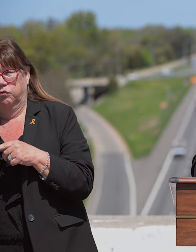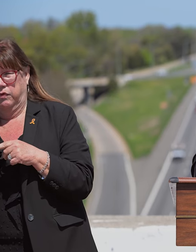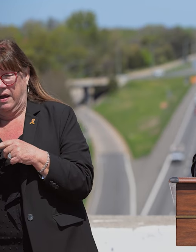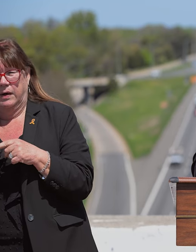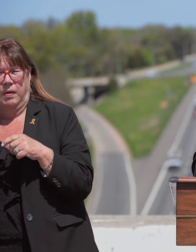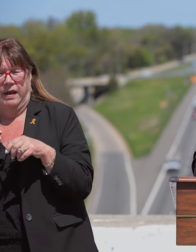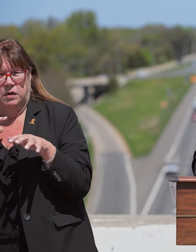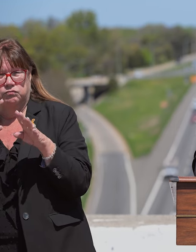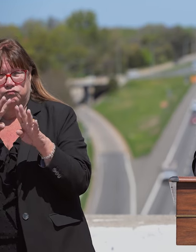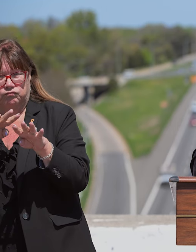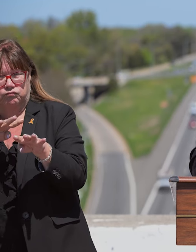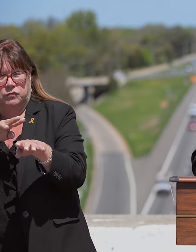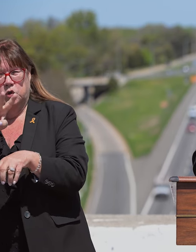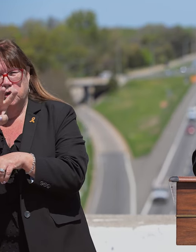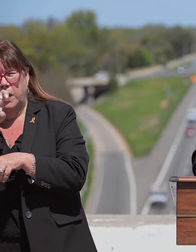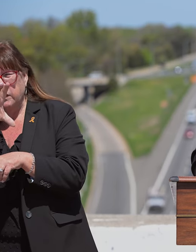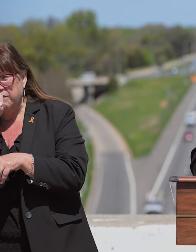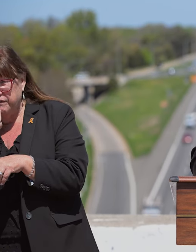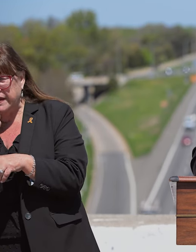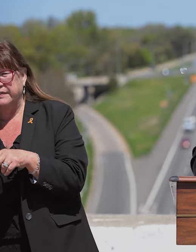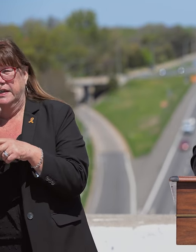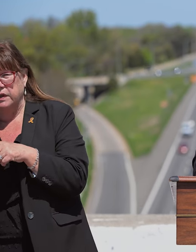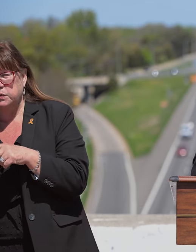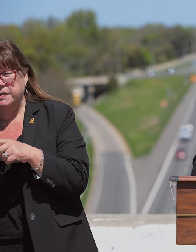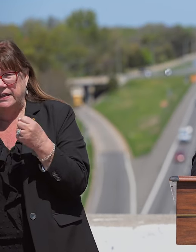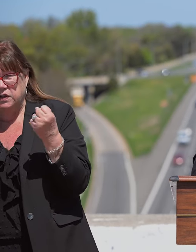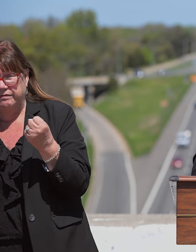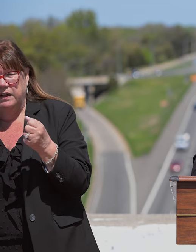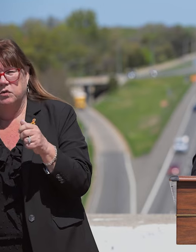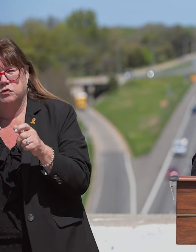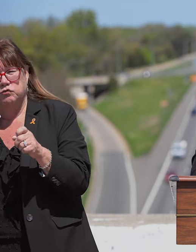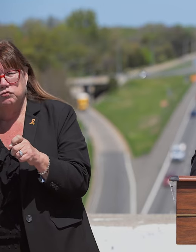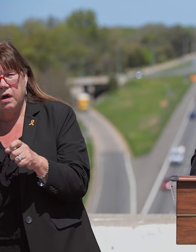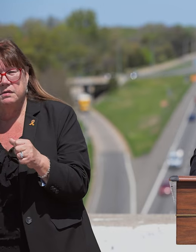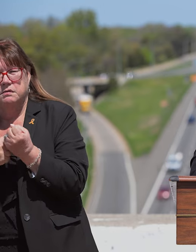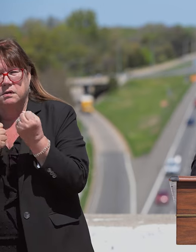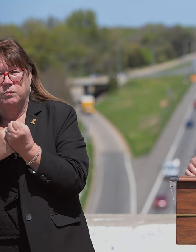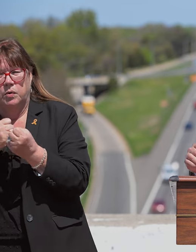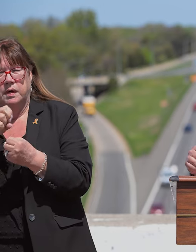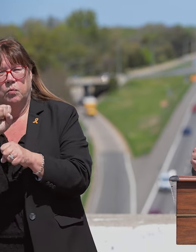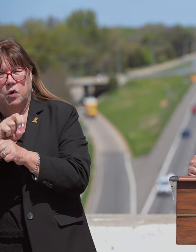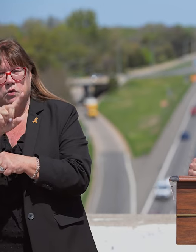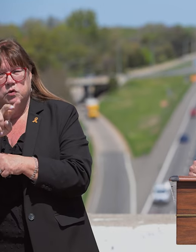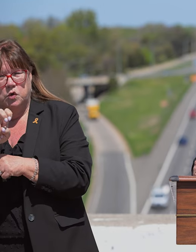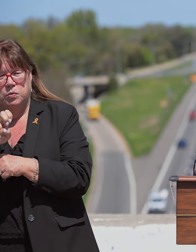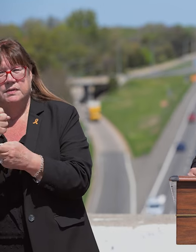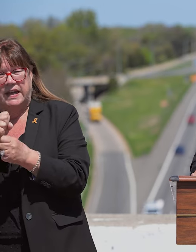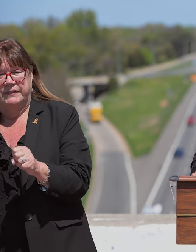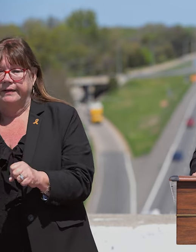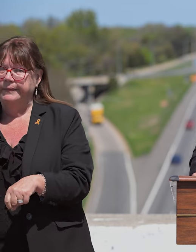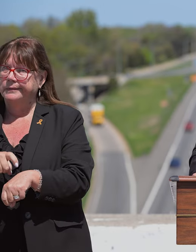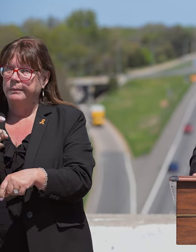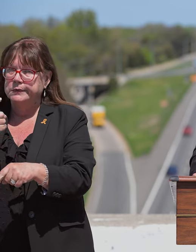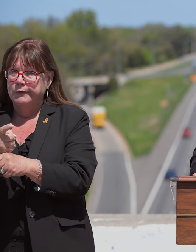350 transportation vehicles in support of work zone safety. If we've timed it right,